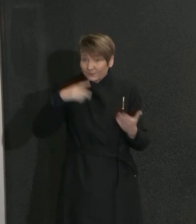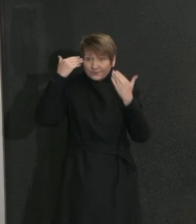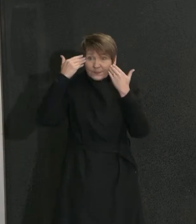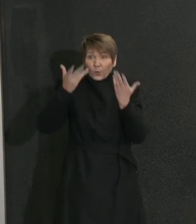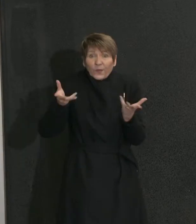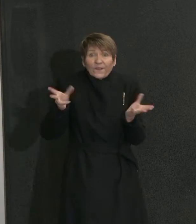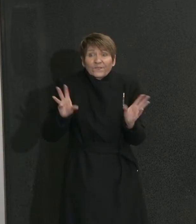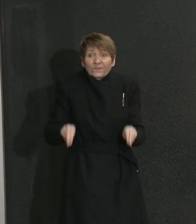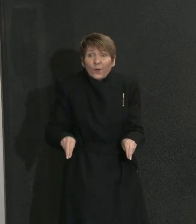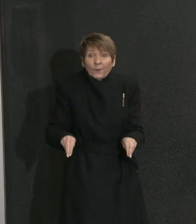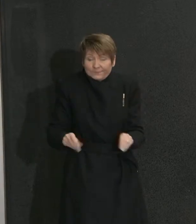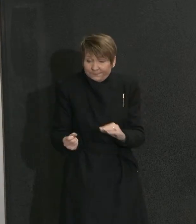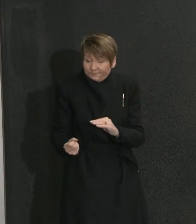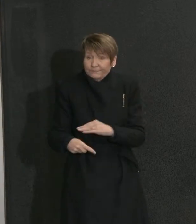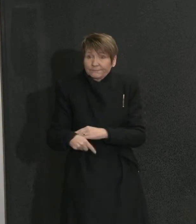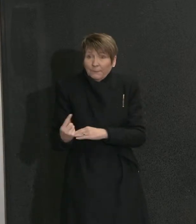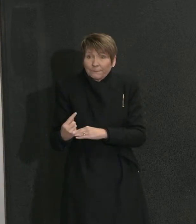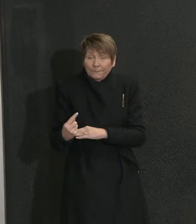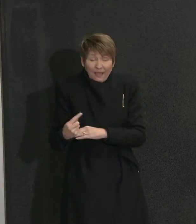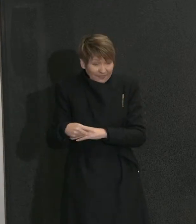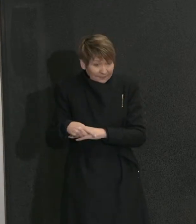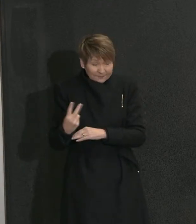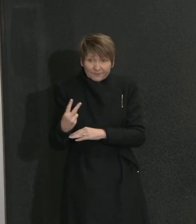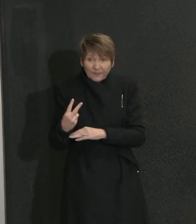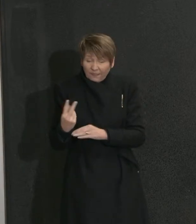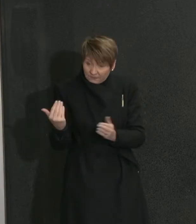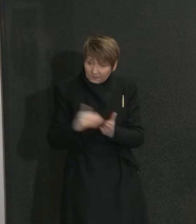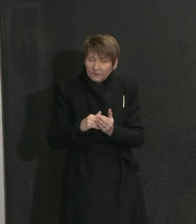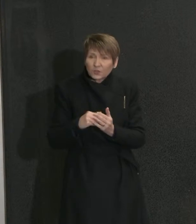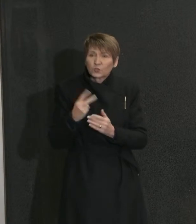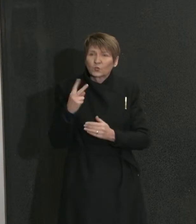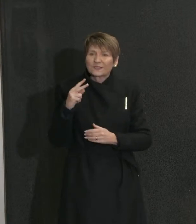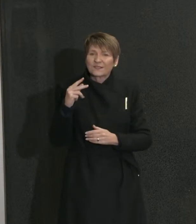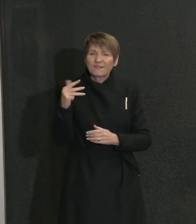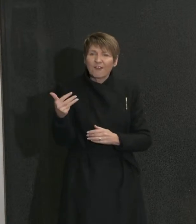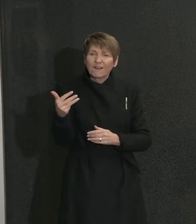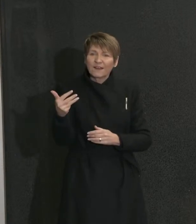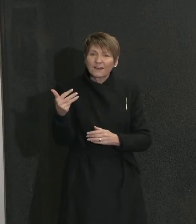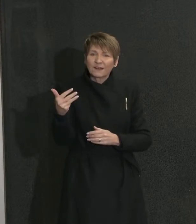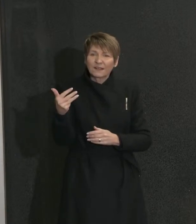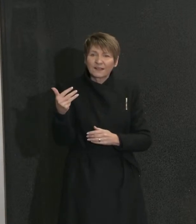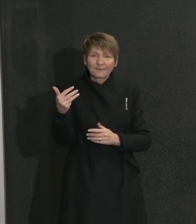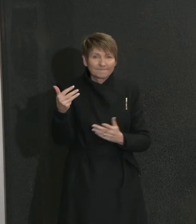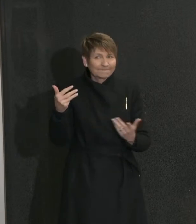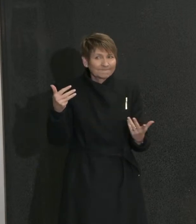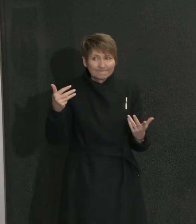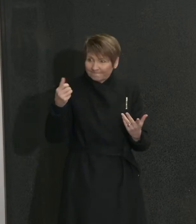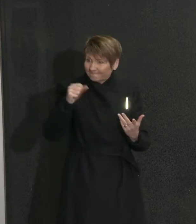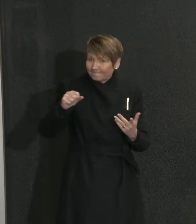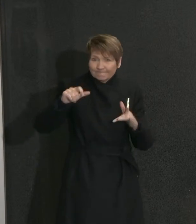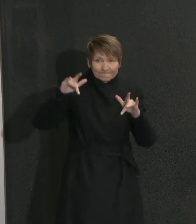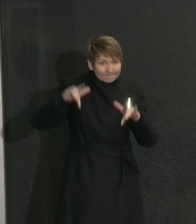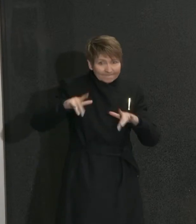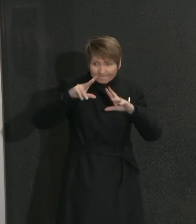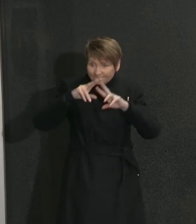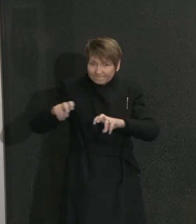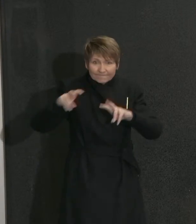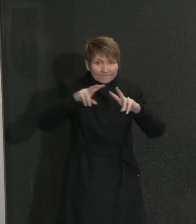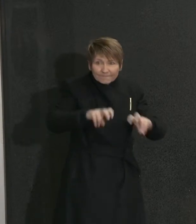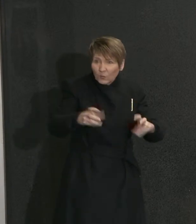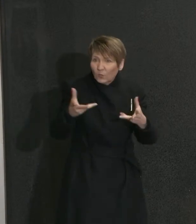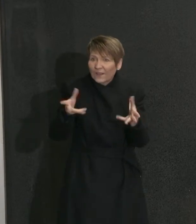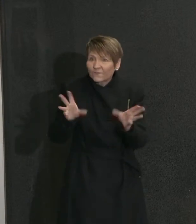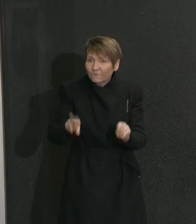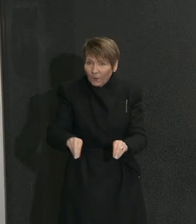start somewhere, and that means there are at least a couple of other cases out there that we haven't yet got a public health response around. Is that the primary line